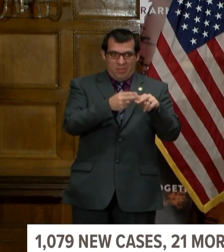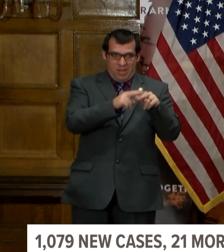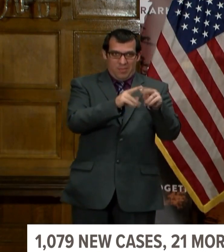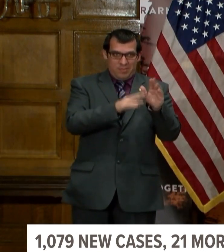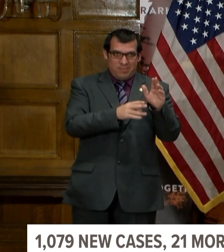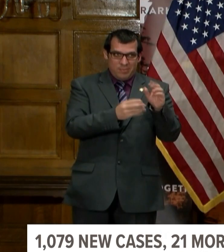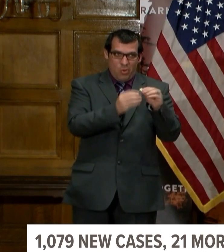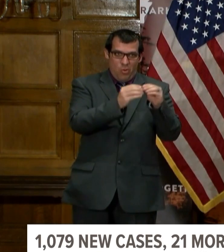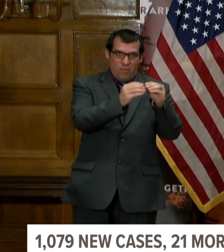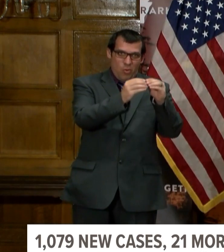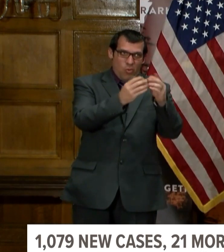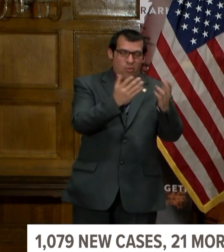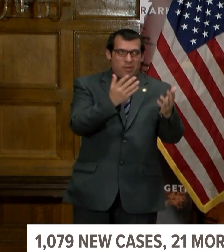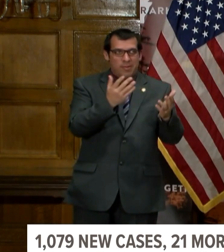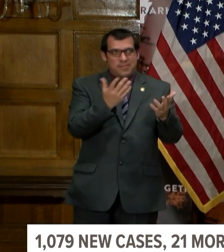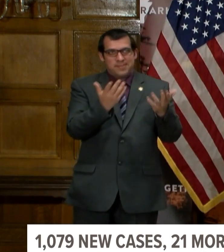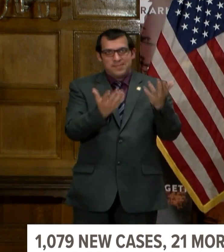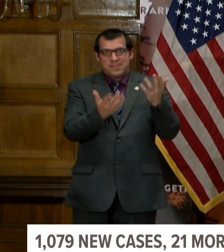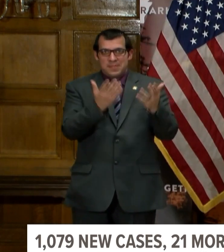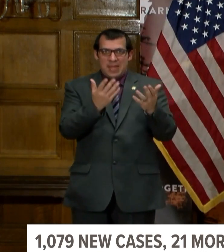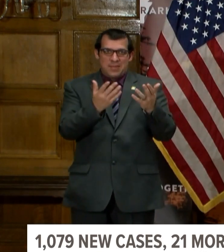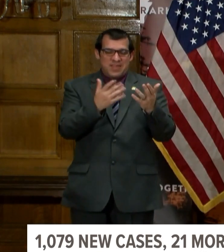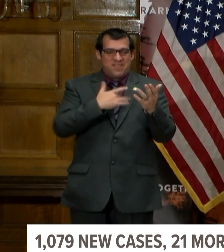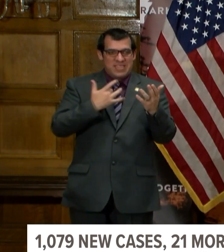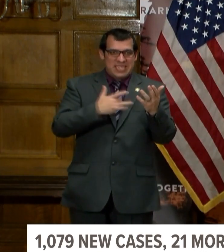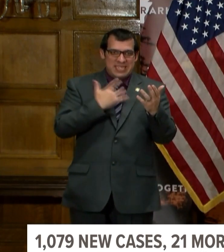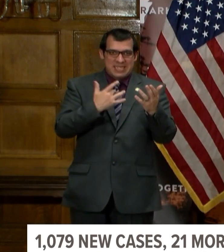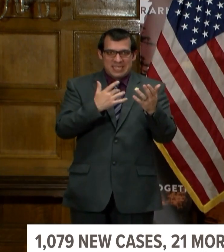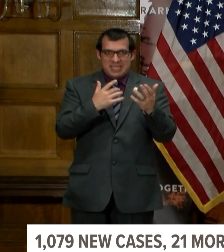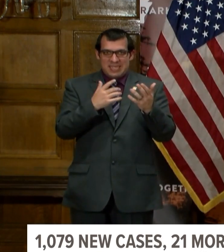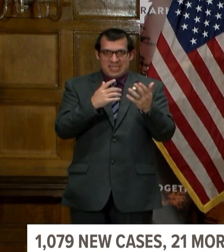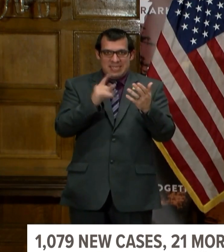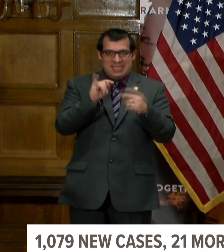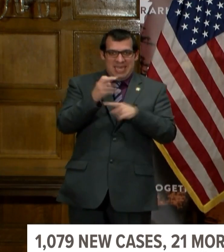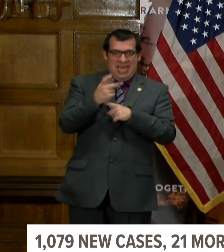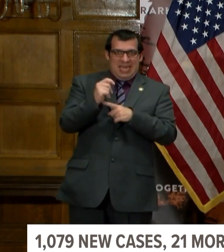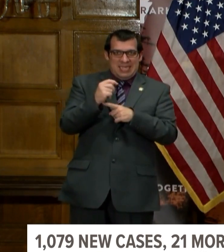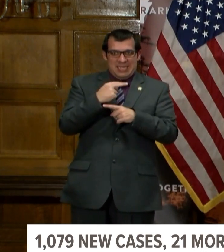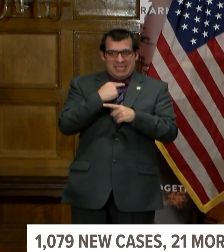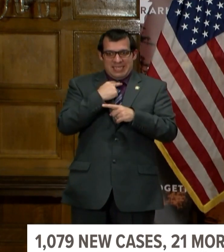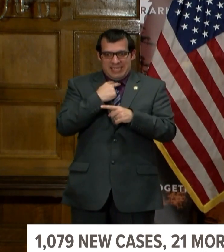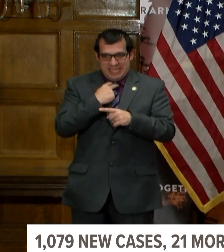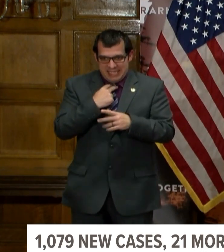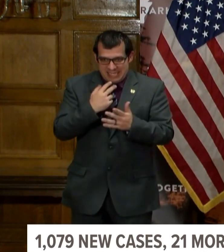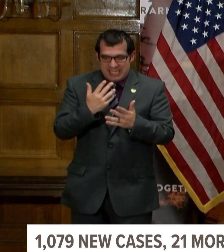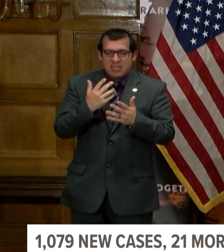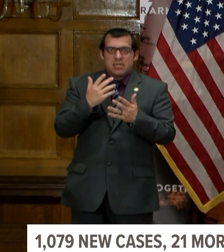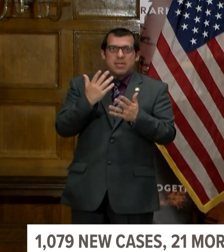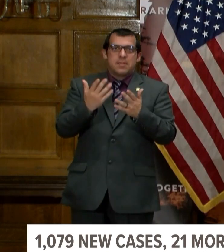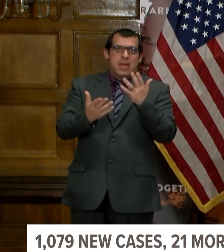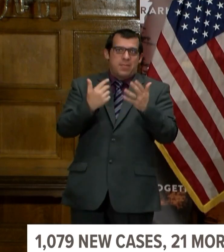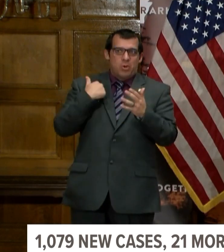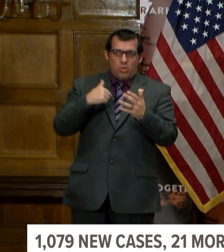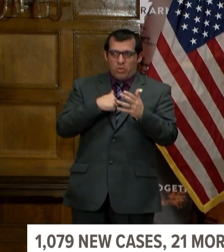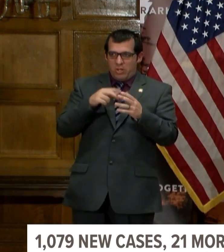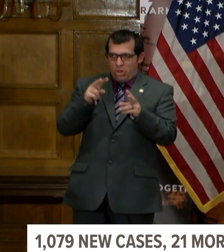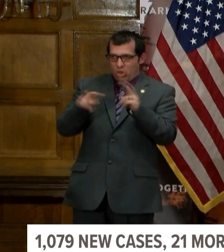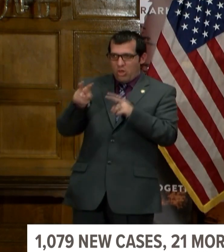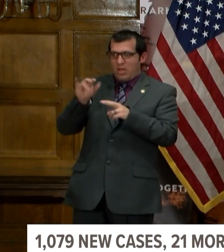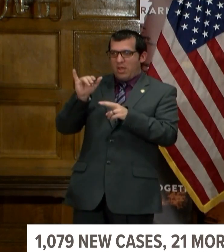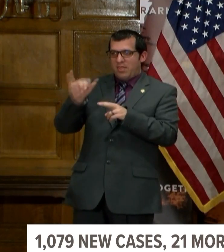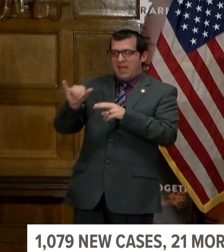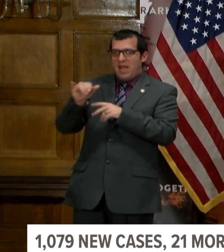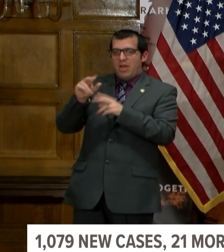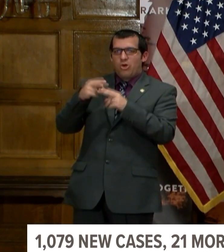somehow gets close to a stretching point, then we will look at the surge capacity, which is